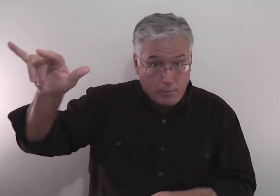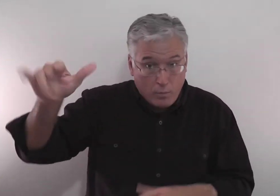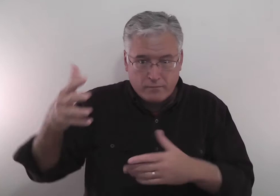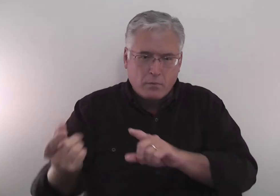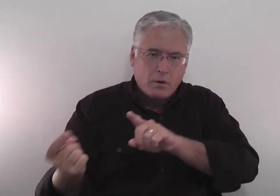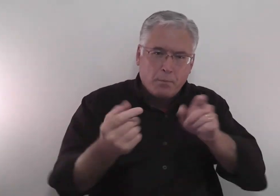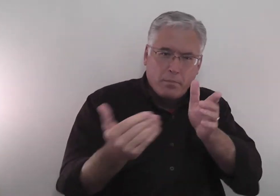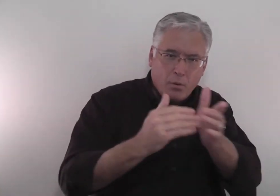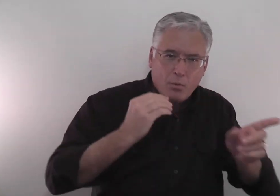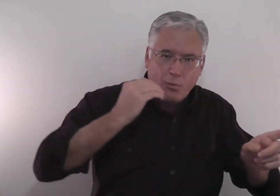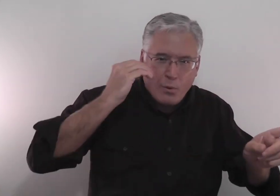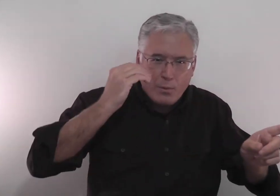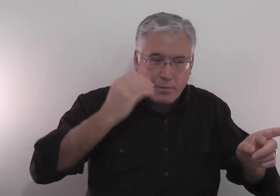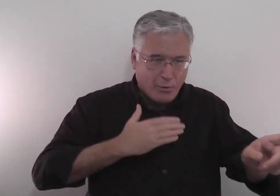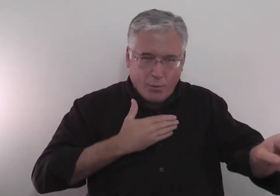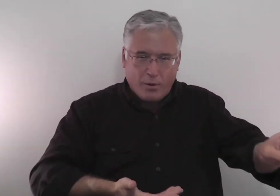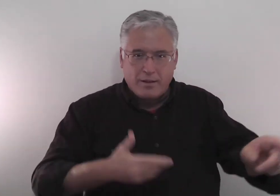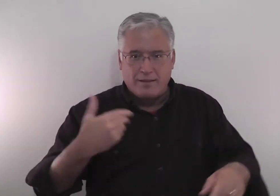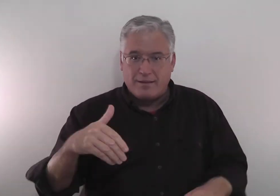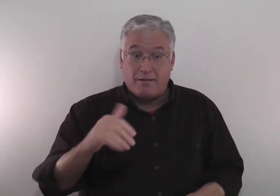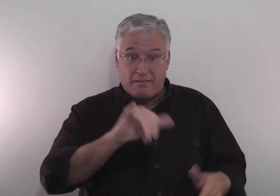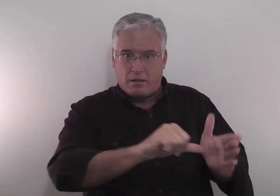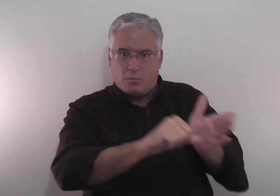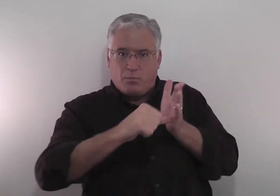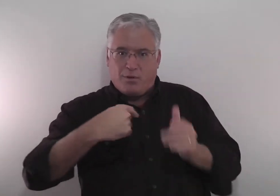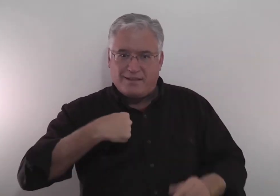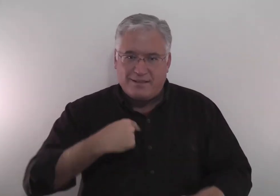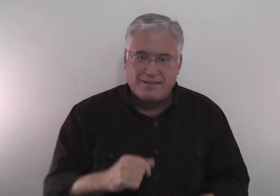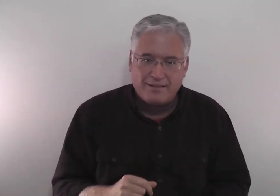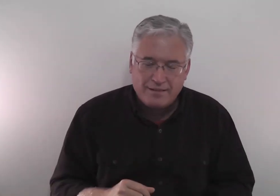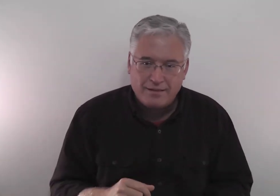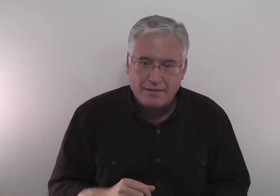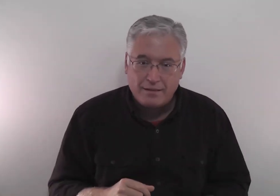and drop us off the airport and then go back home. It impressed me.